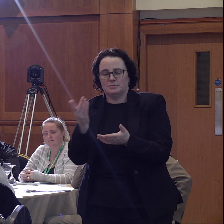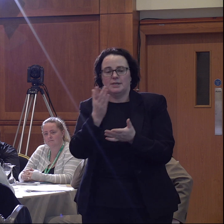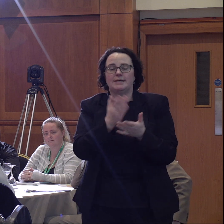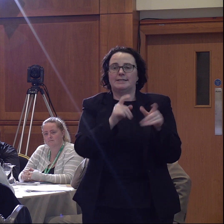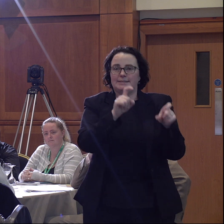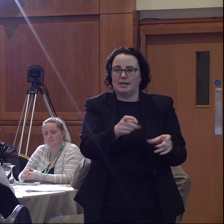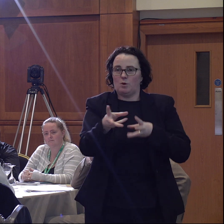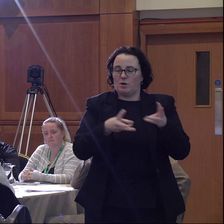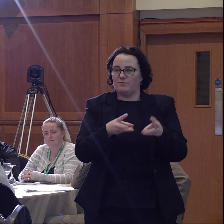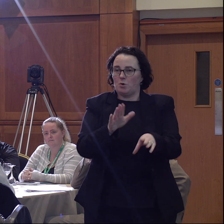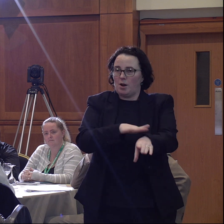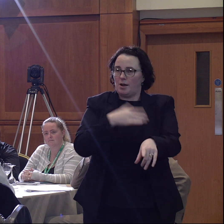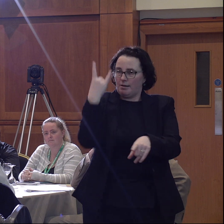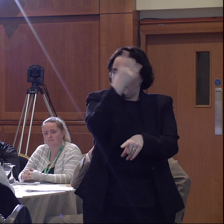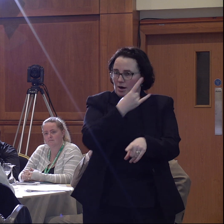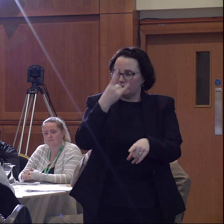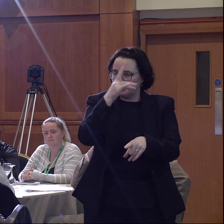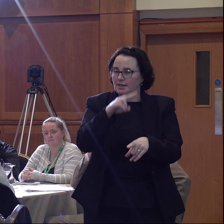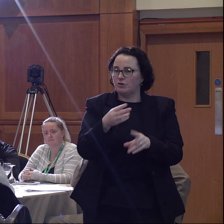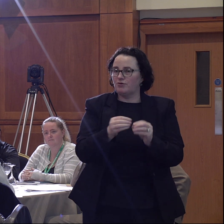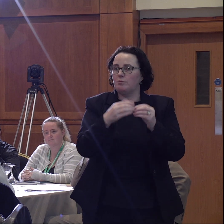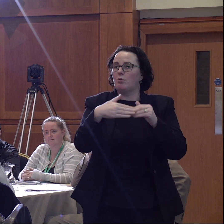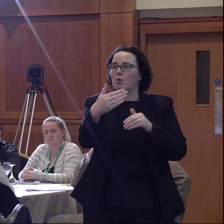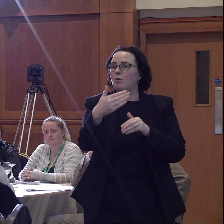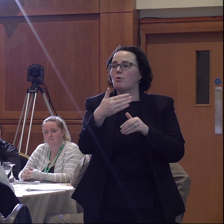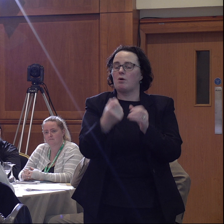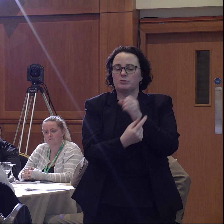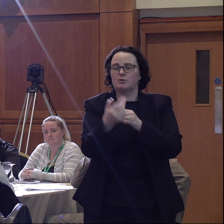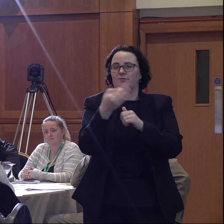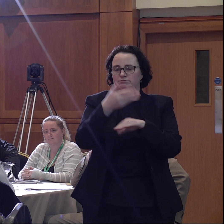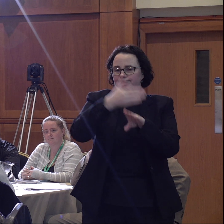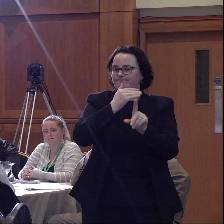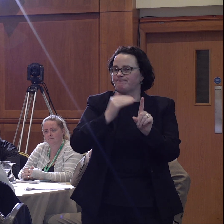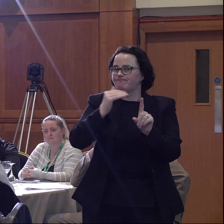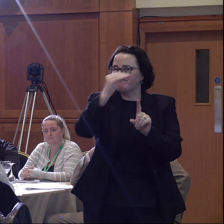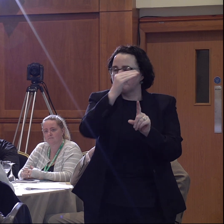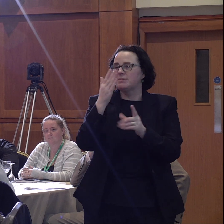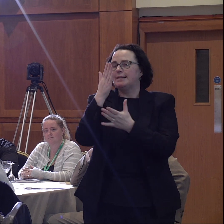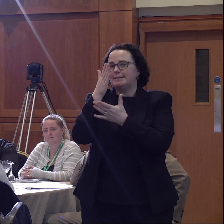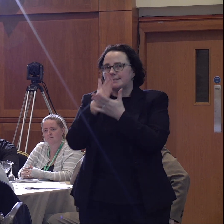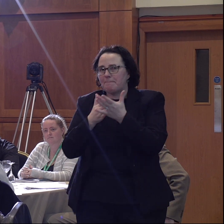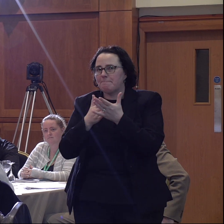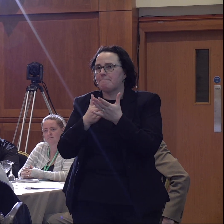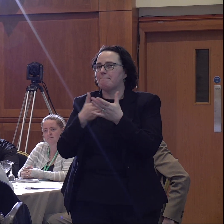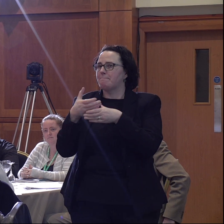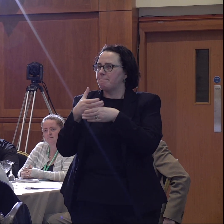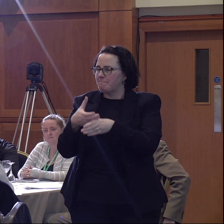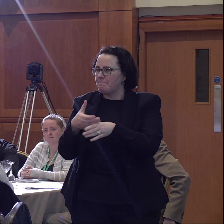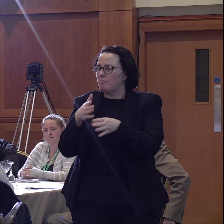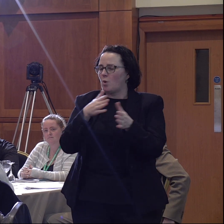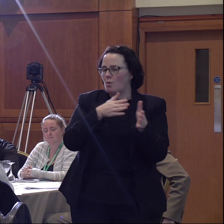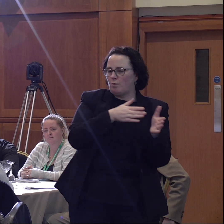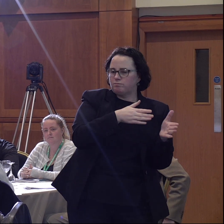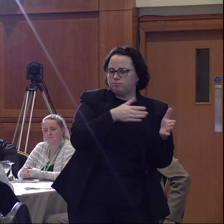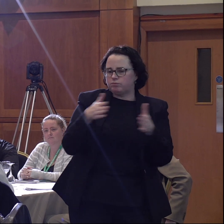longer hours can create more opportunities for promotion. And it was discussed that in other countries there's a move towards a